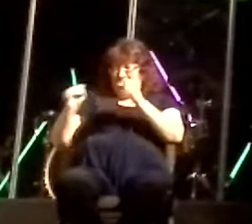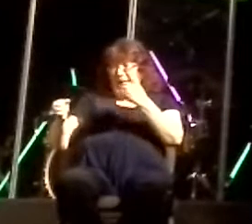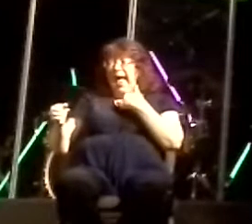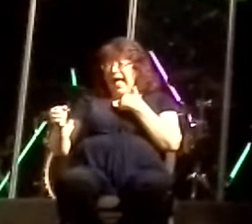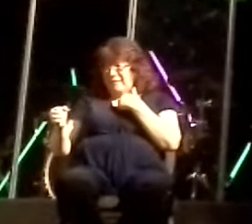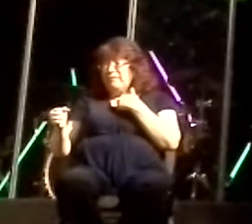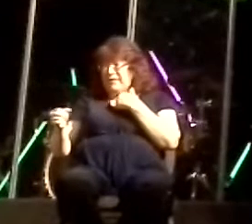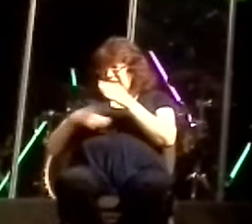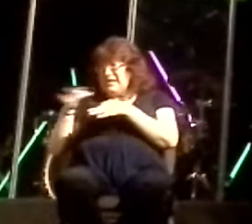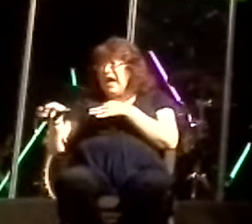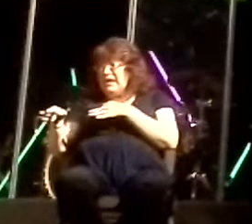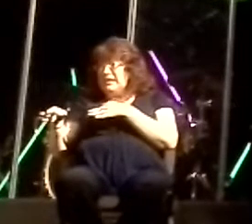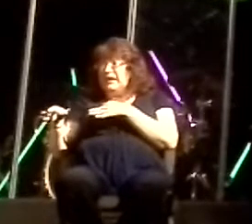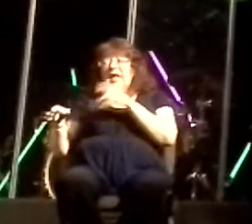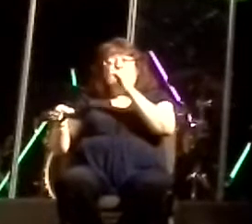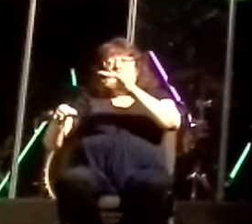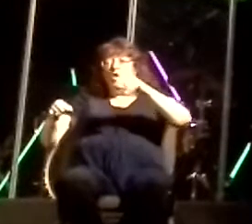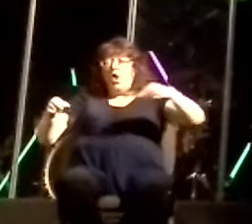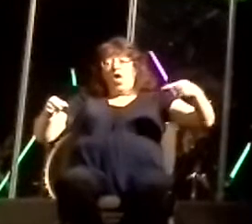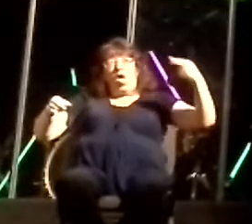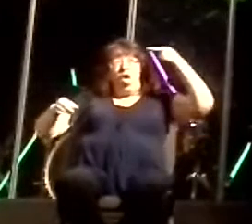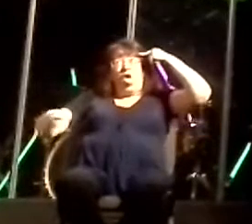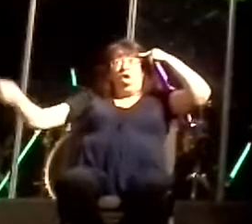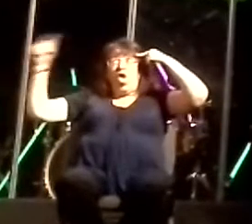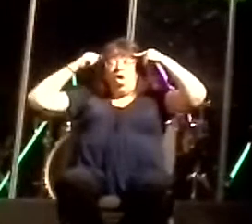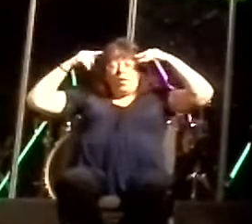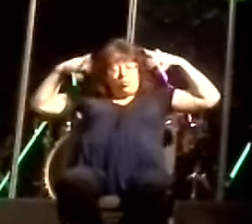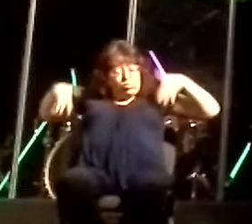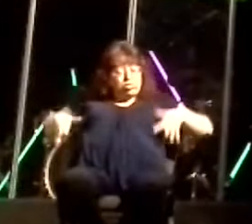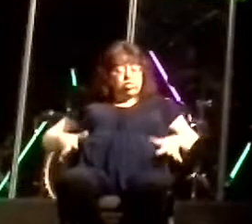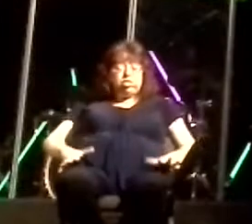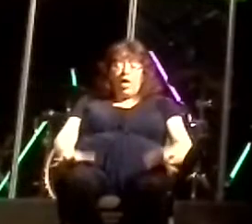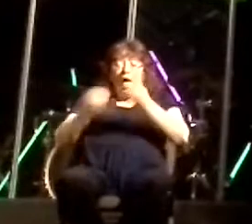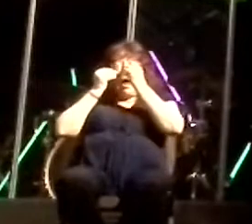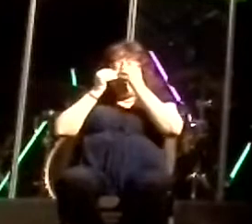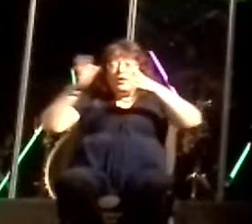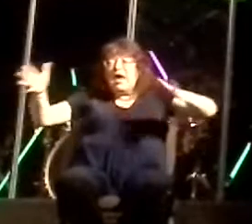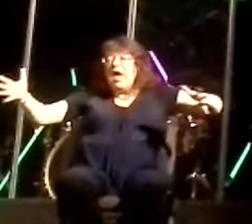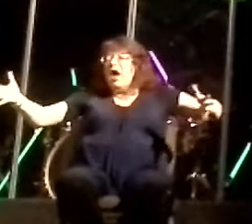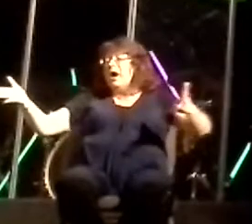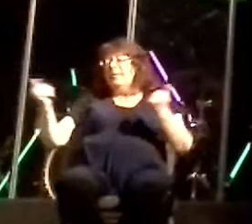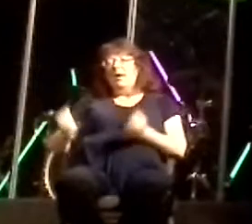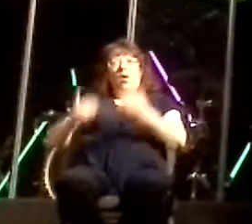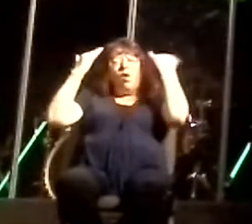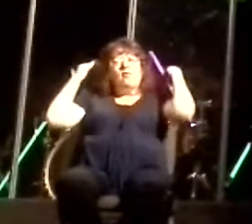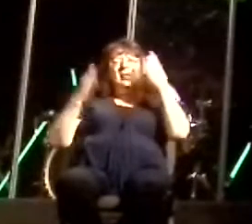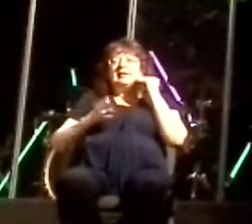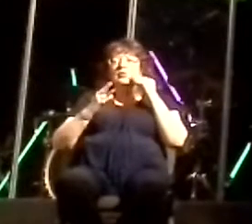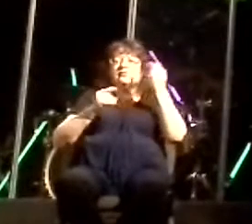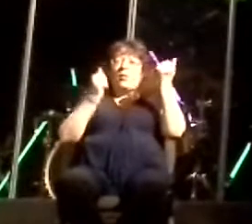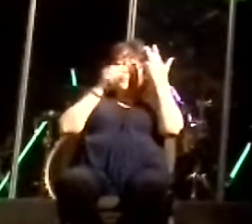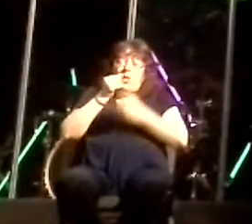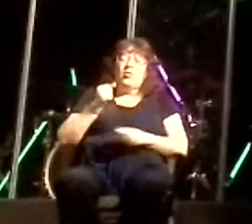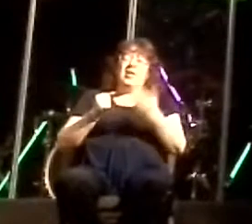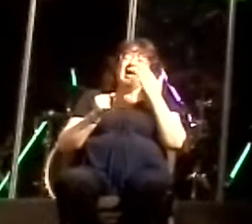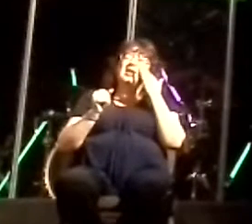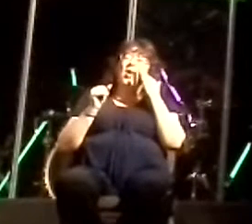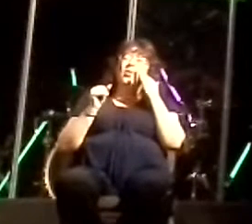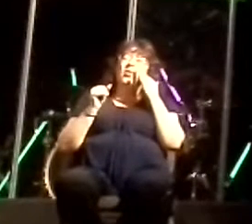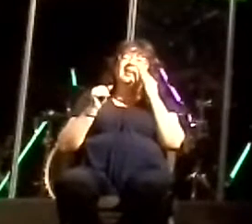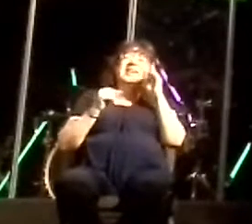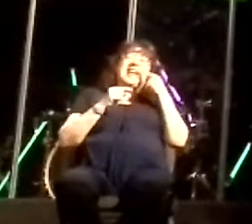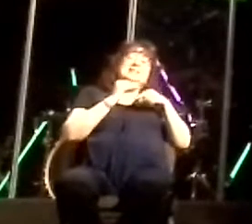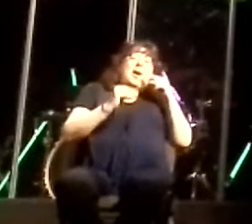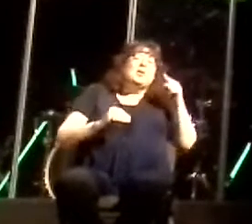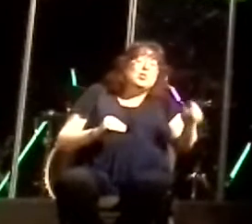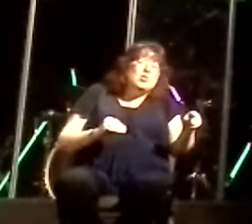them? Just put the epidural here and let it go all the way down my body. I don't care. It's going to be an overwhelming experience for both of us. I know it's more about